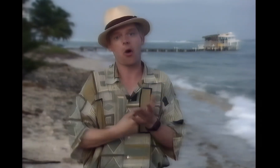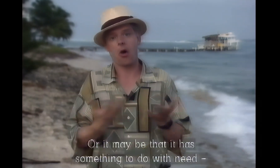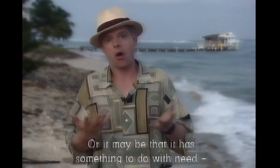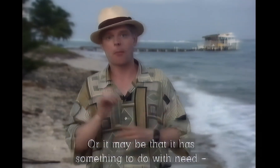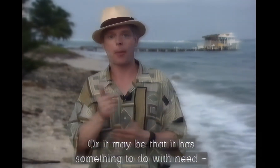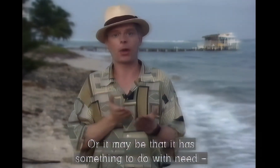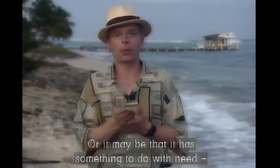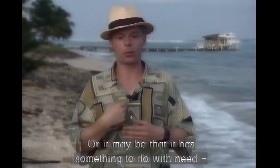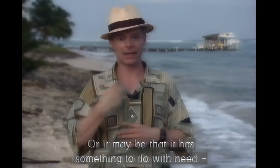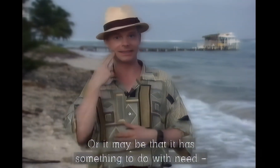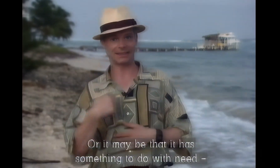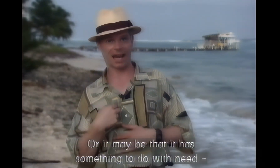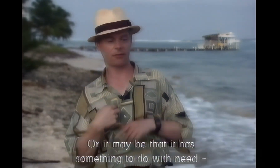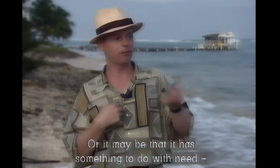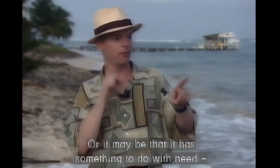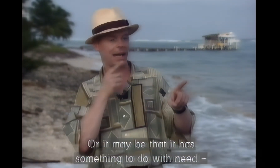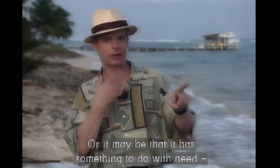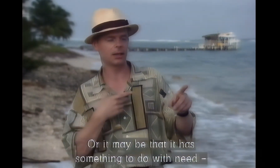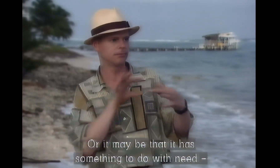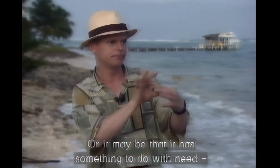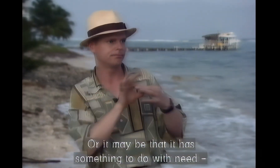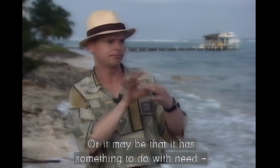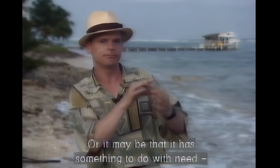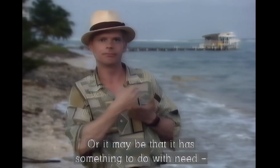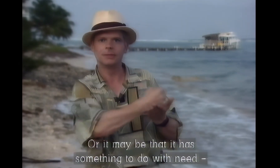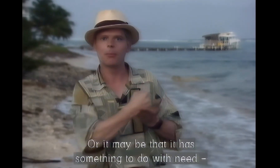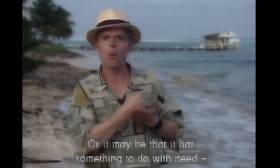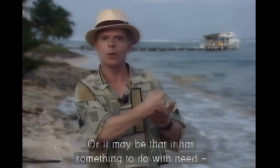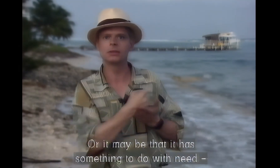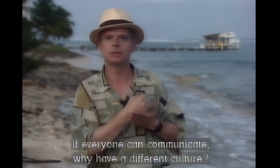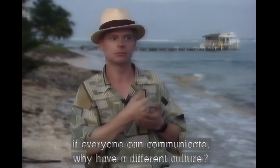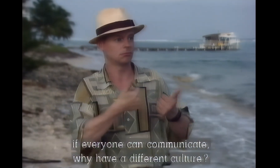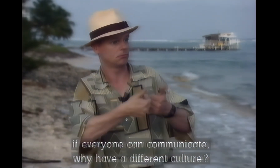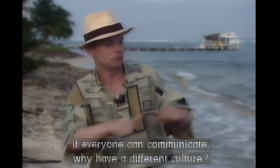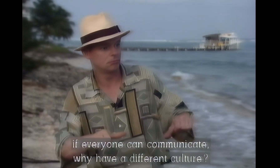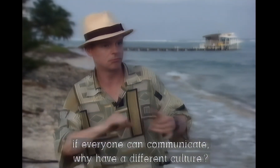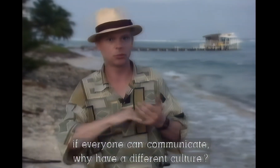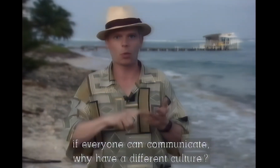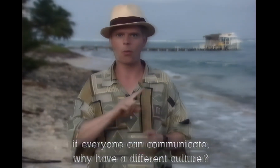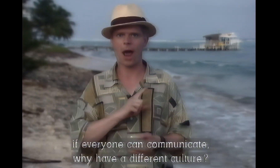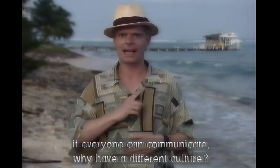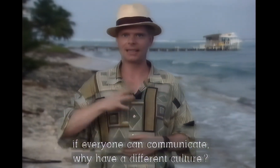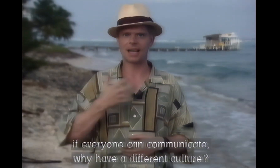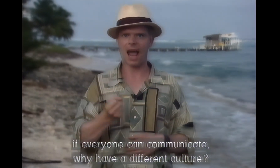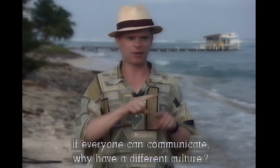On the other hand, it may be that it is something to do with need. If everyone can communicate, why have a different